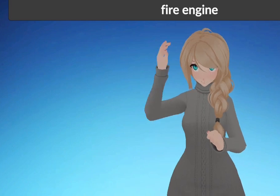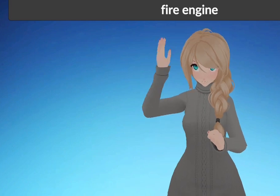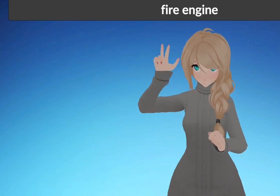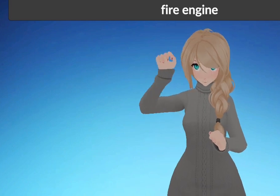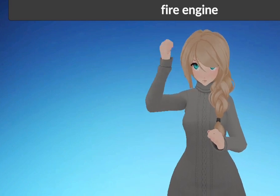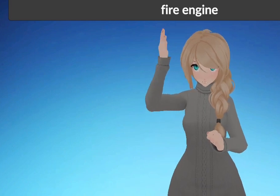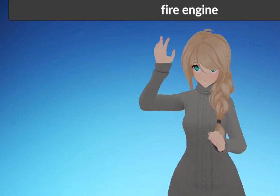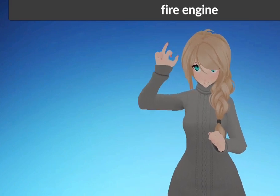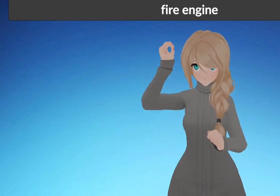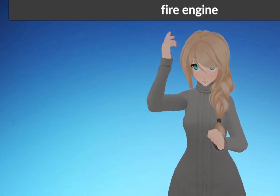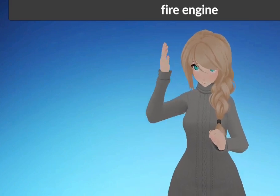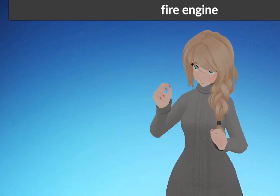Yeah, yeah, yeah.